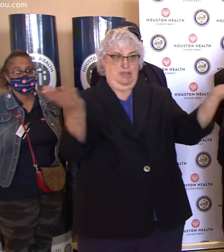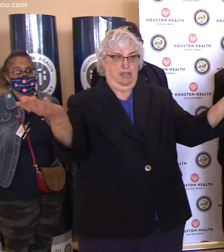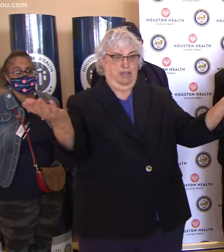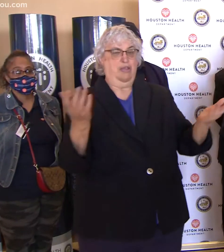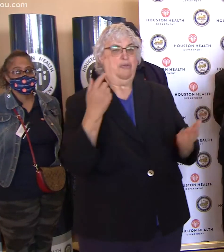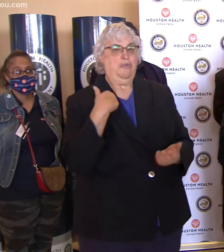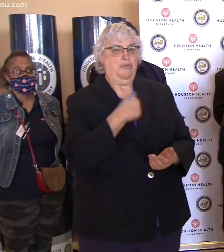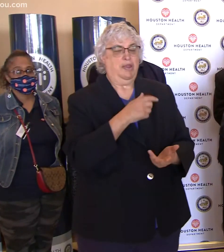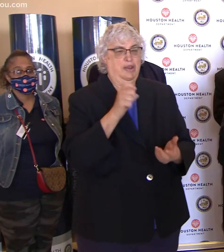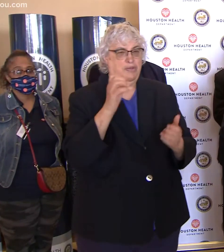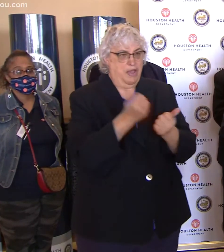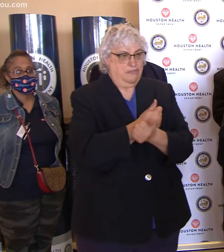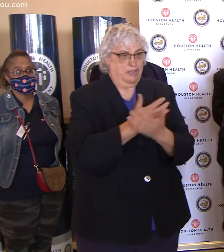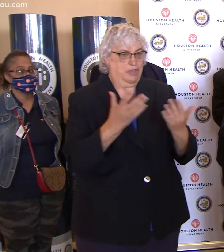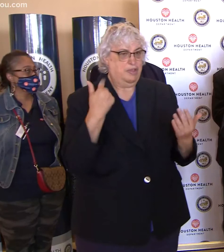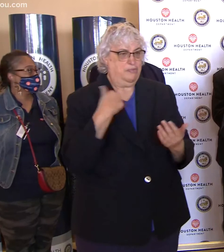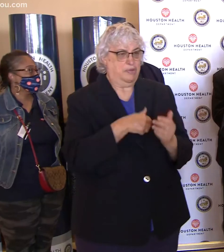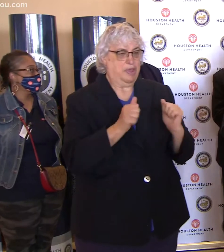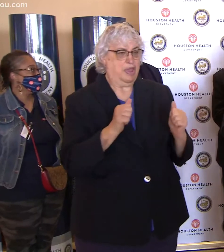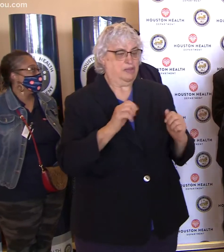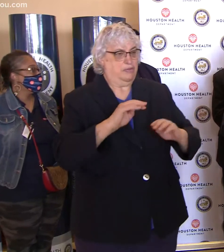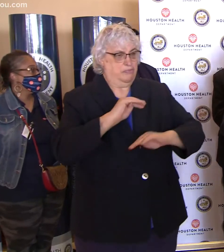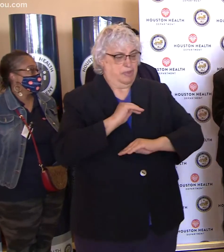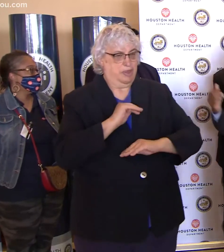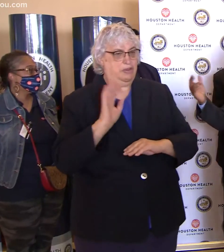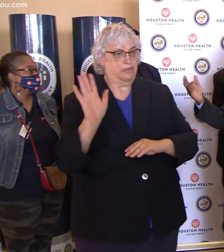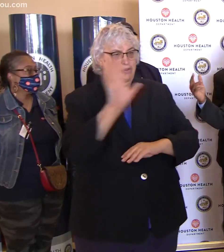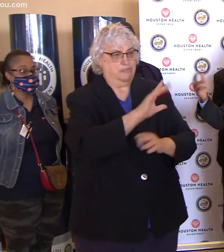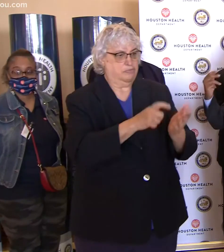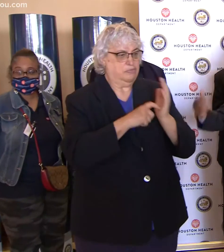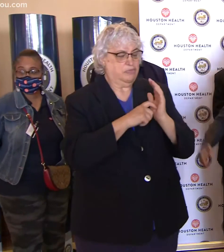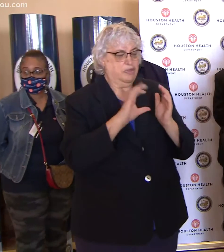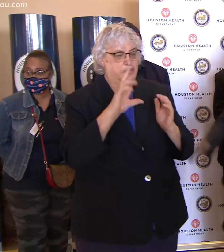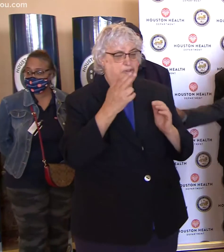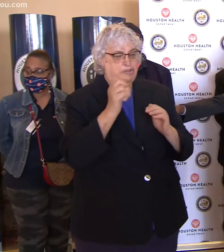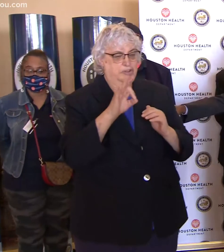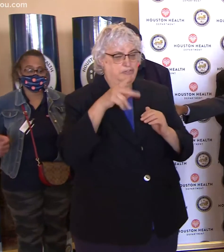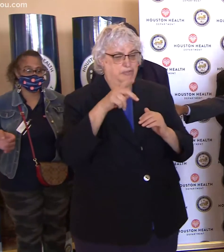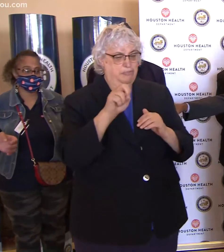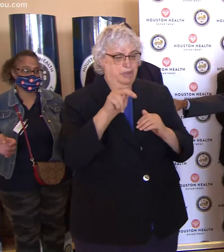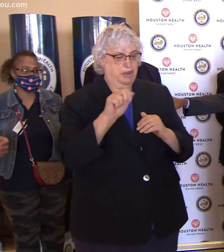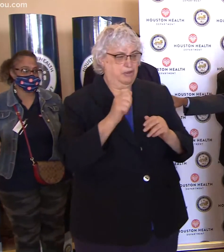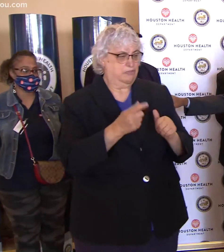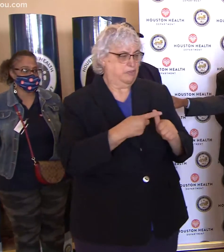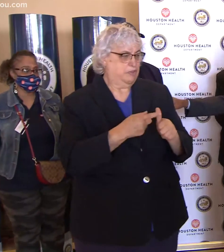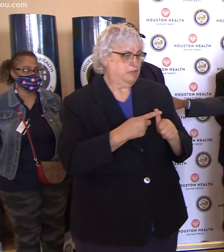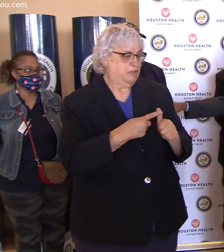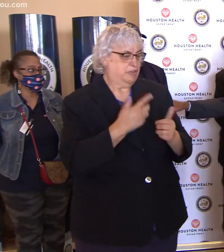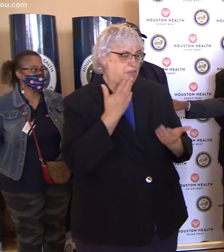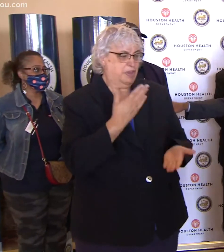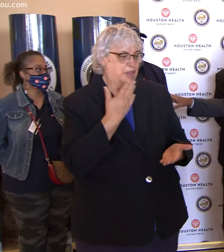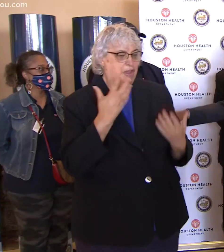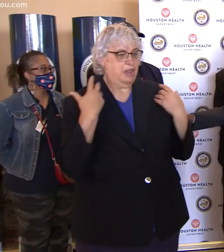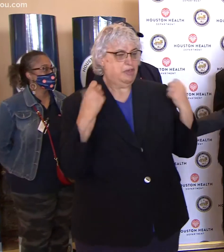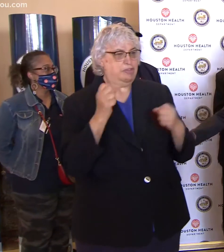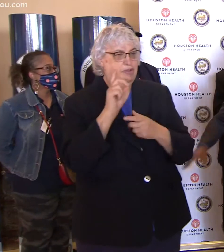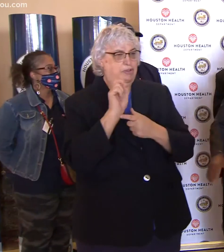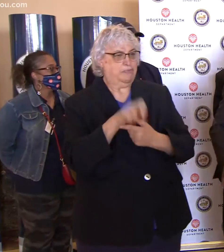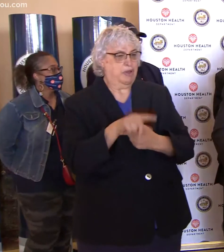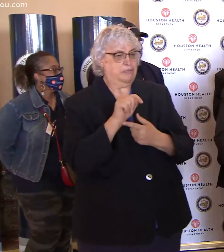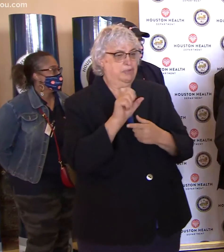and so we need to do everything we can to meet that demand. Let me call up Chief Pena. Before I come, I do want to thank this health department